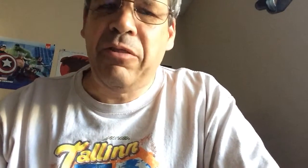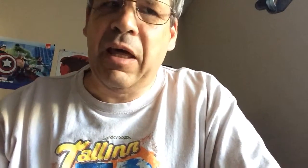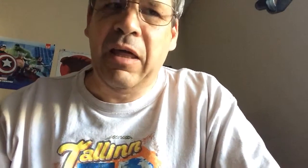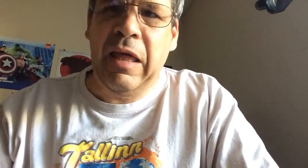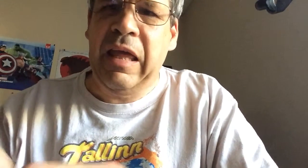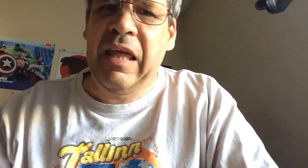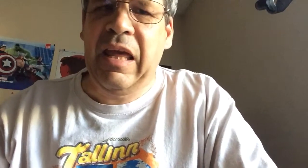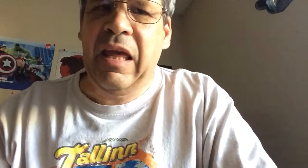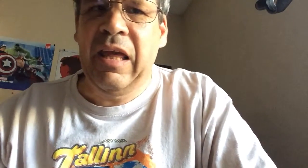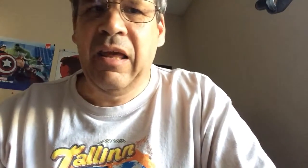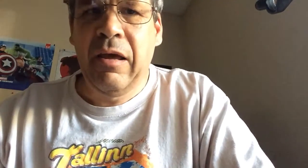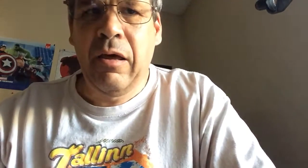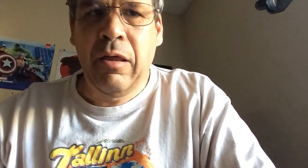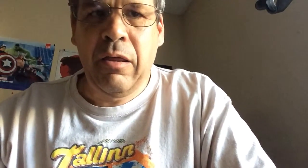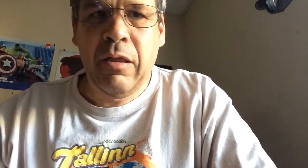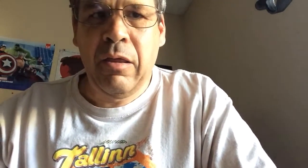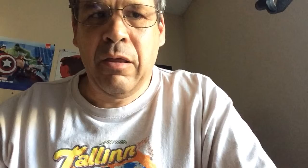the easy